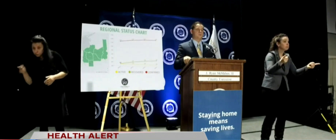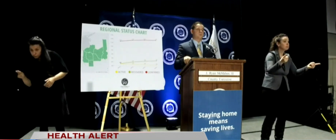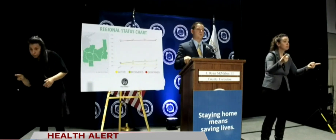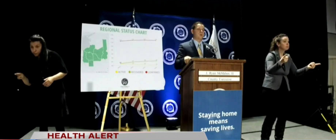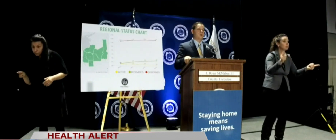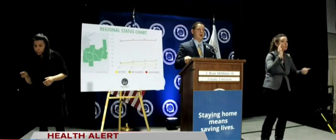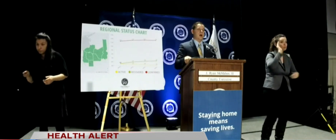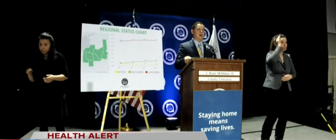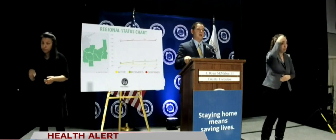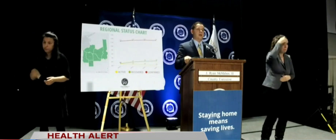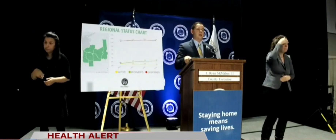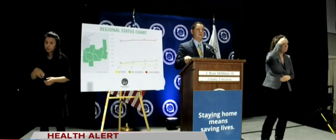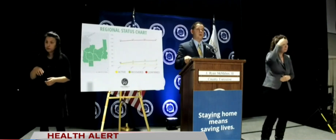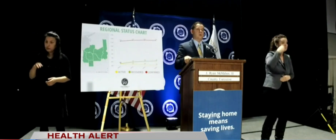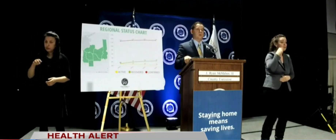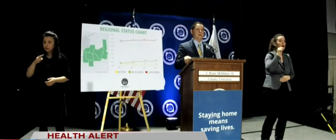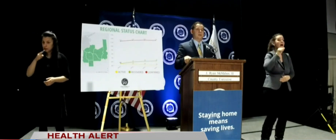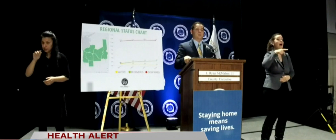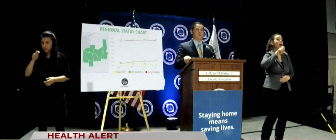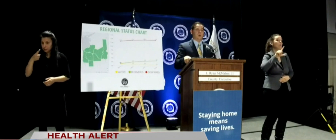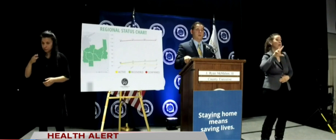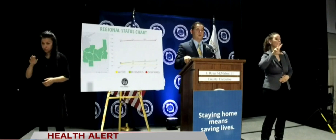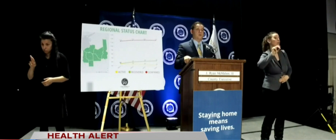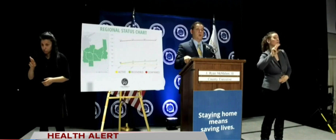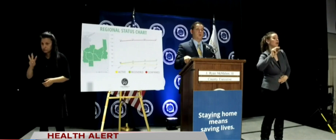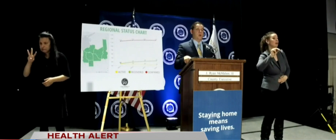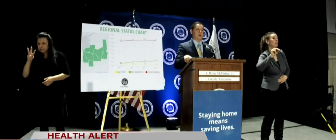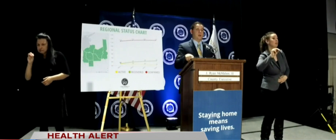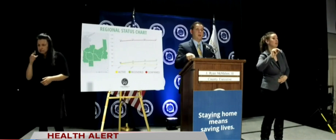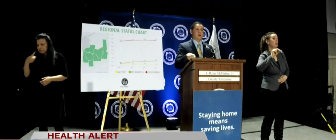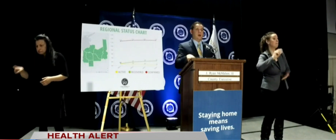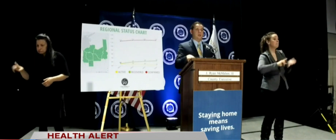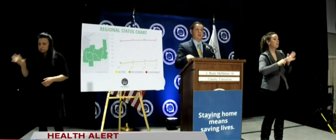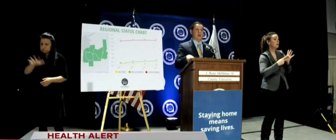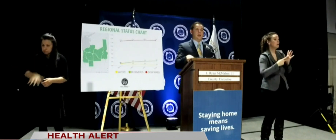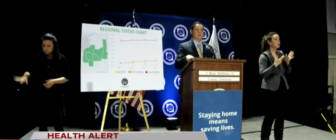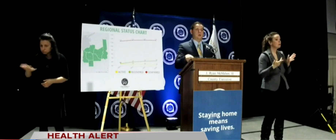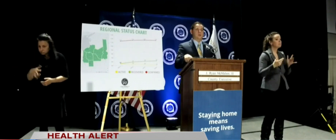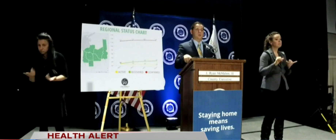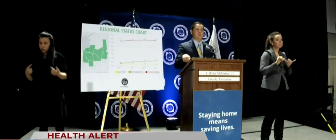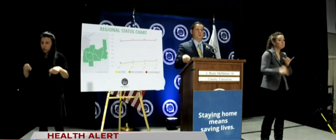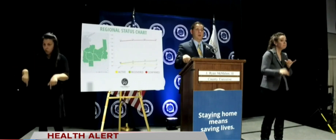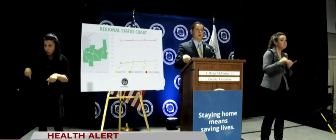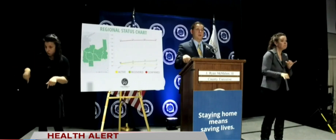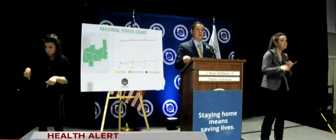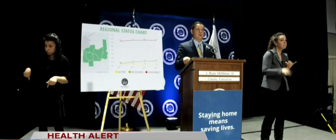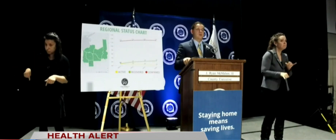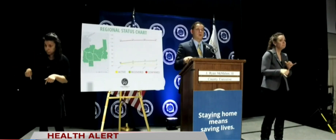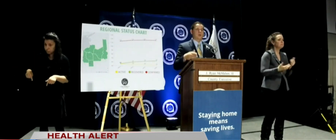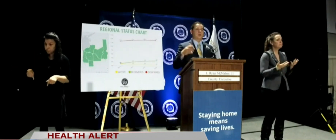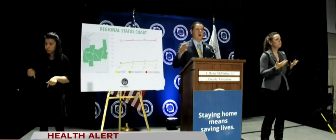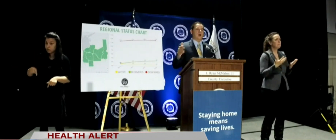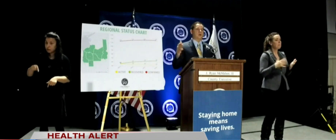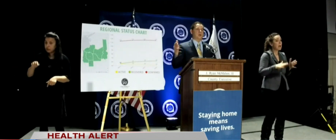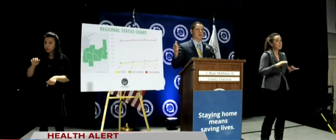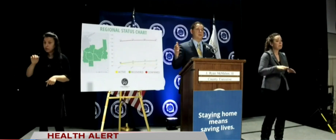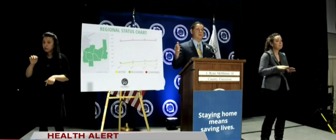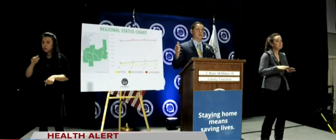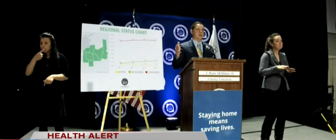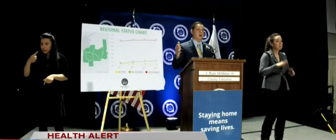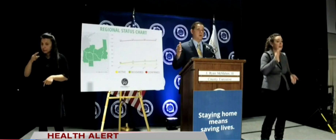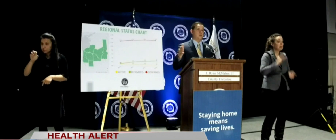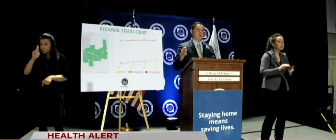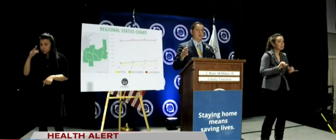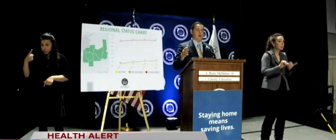policies. So it's April 20th. It's 4/20 today, so it's April 20th. So